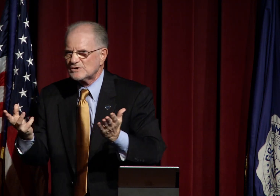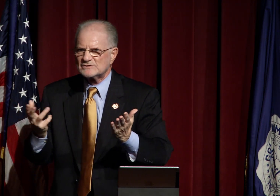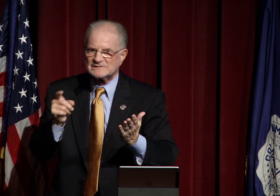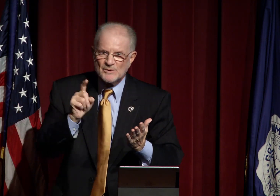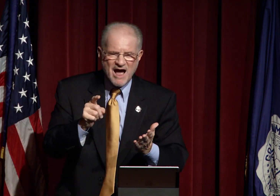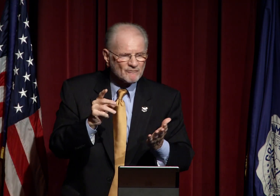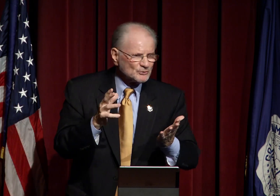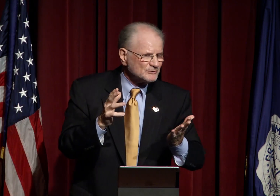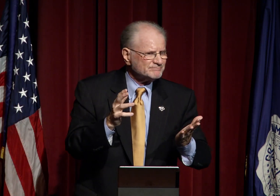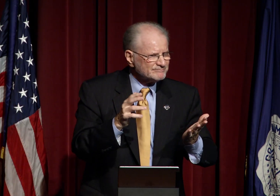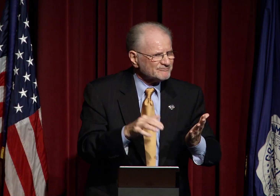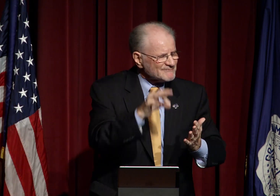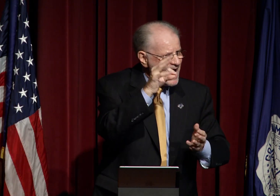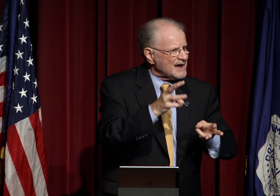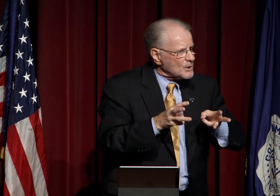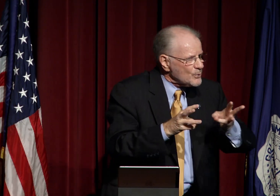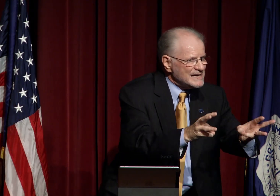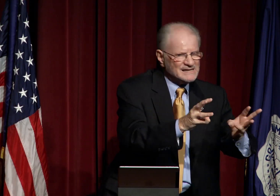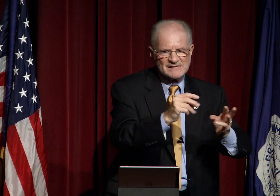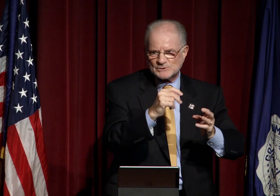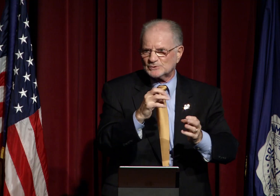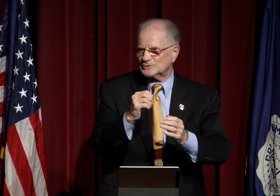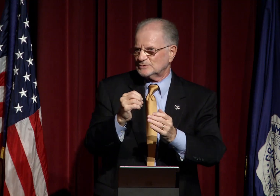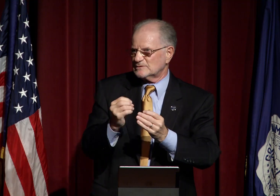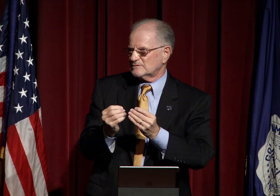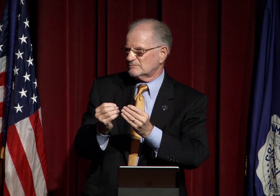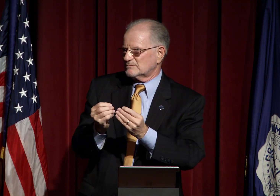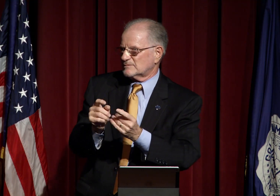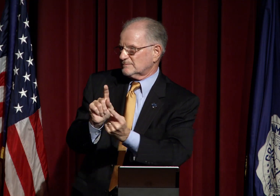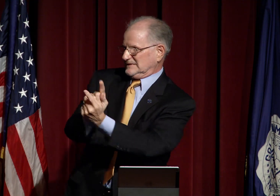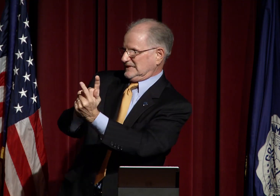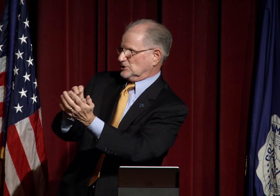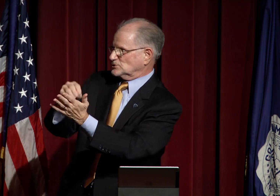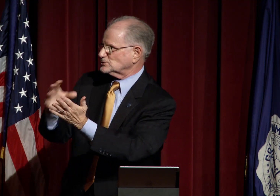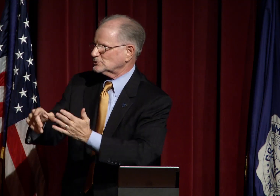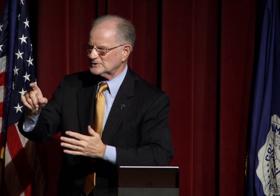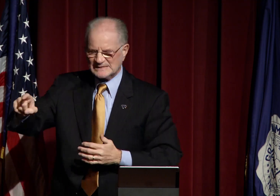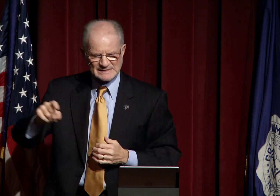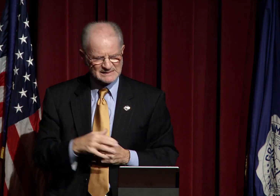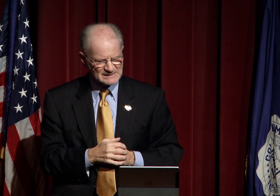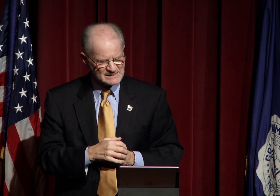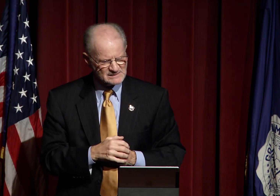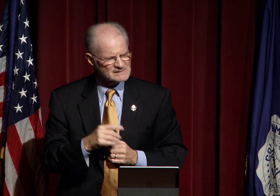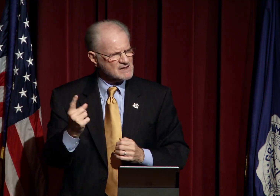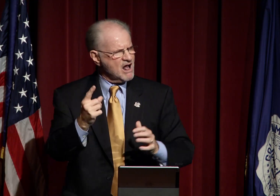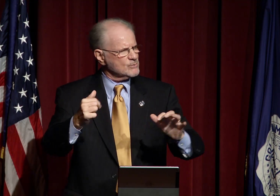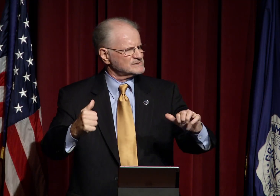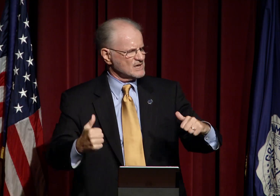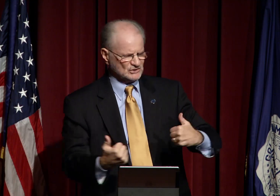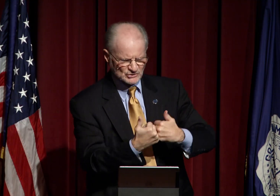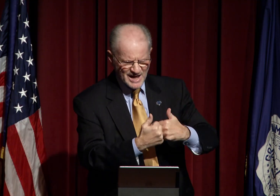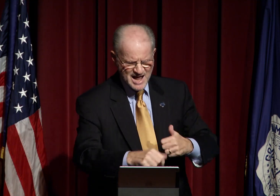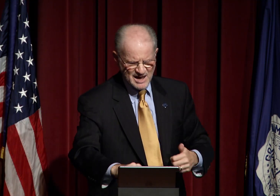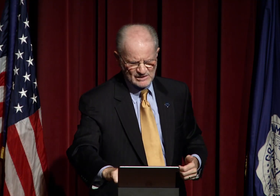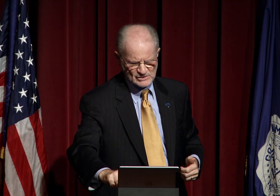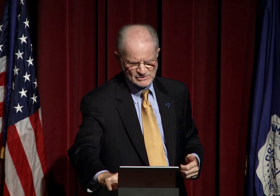often approached by people seeking assistance and finding different ways to meet the needs of our students.